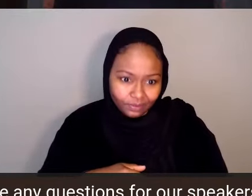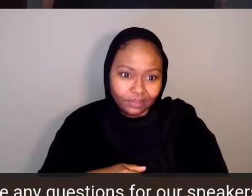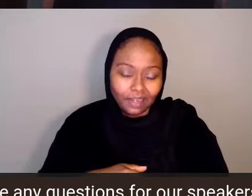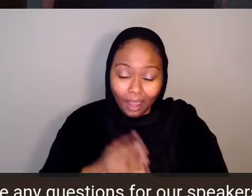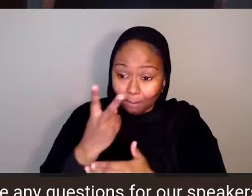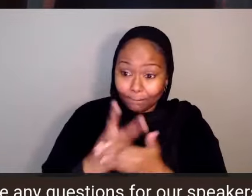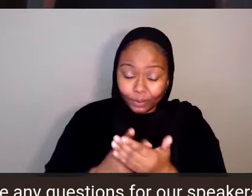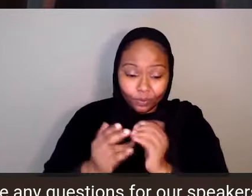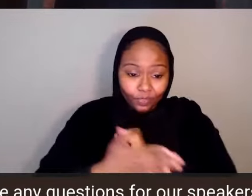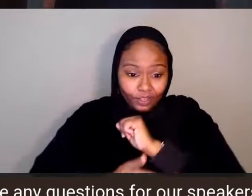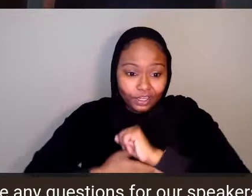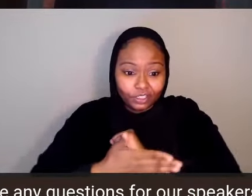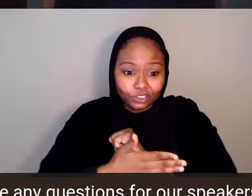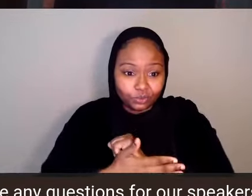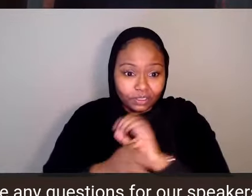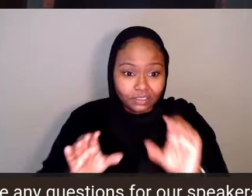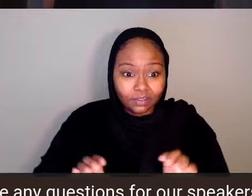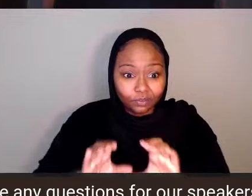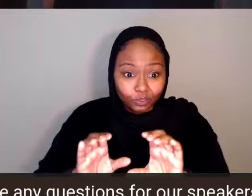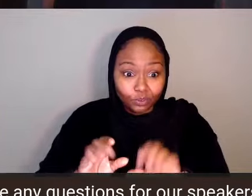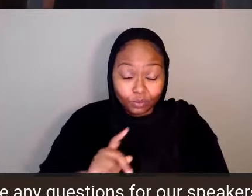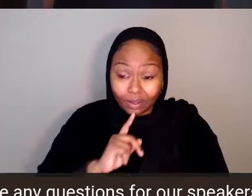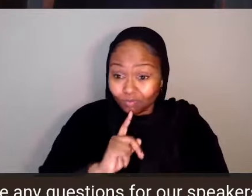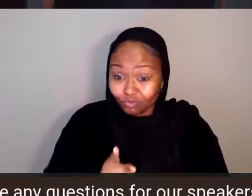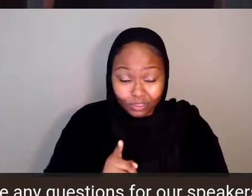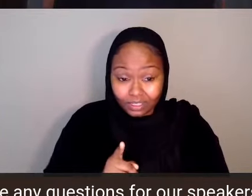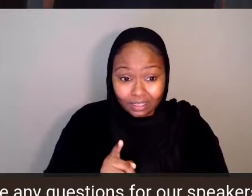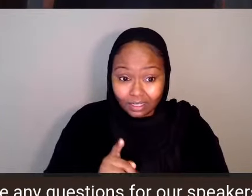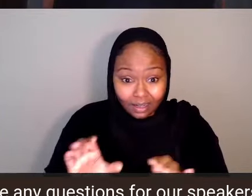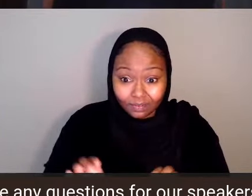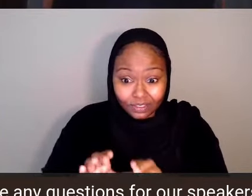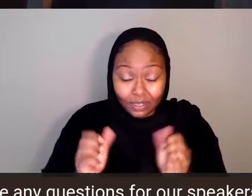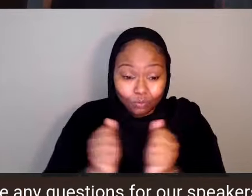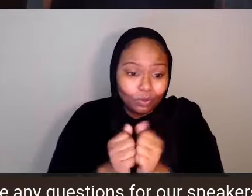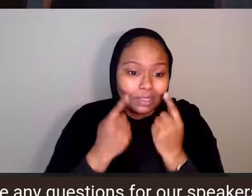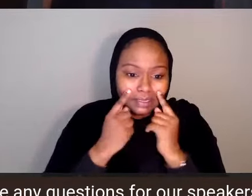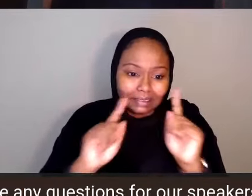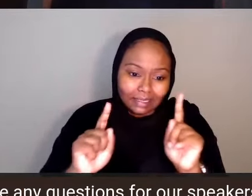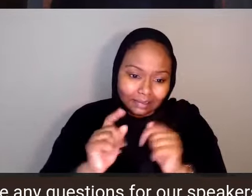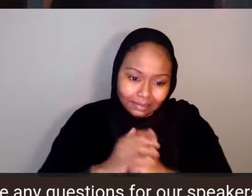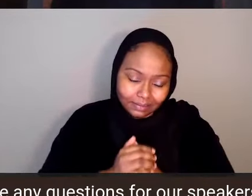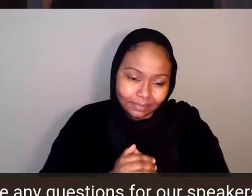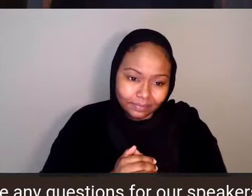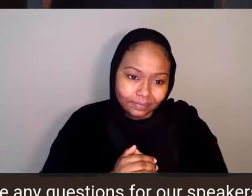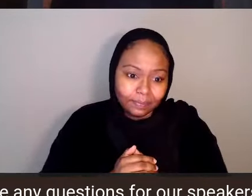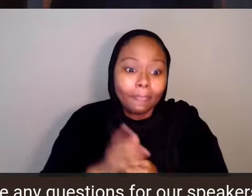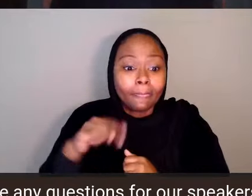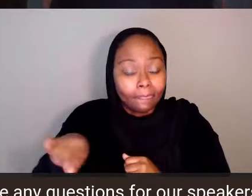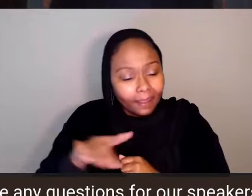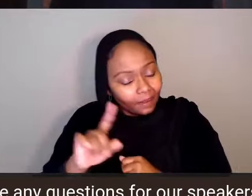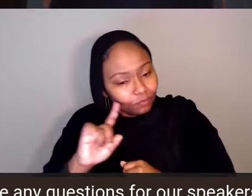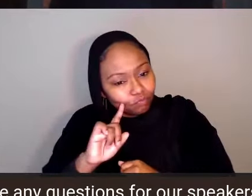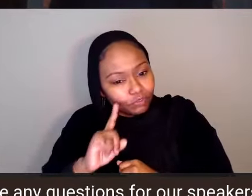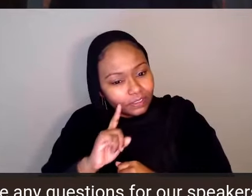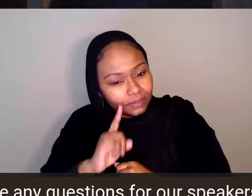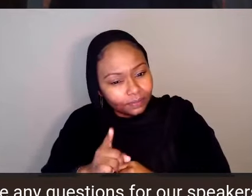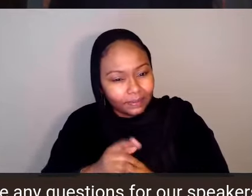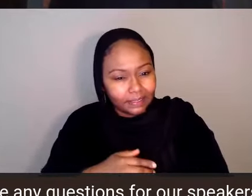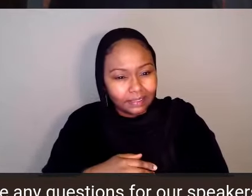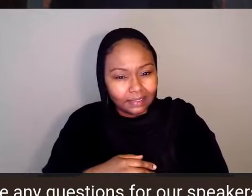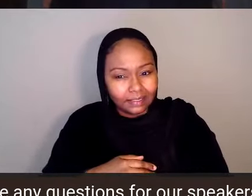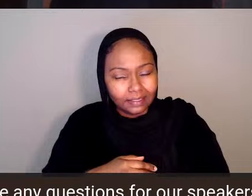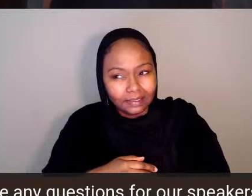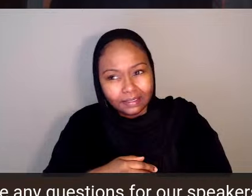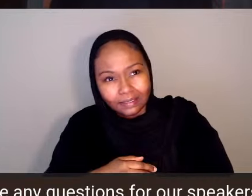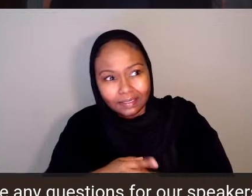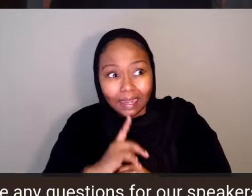countries do, and frankly have done with too much success, because they have really led to an erosion